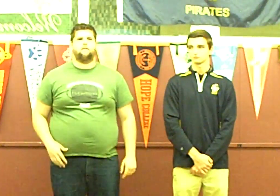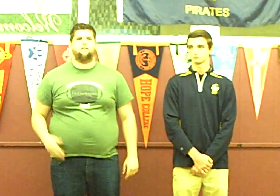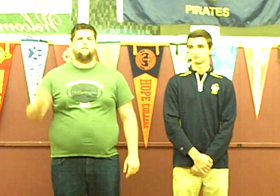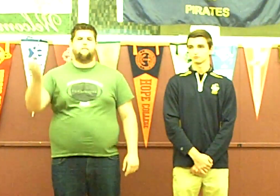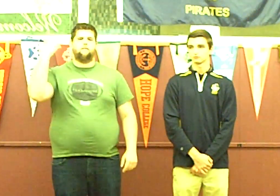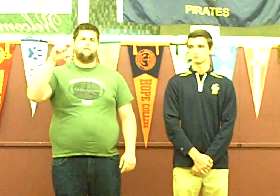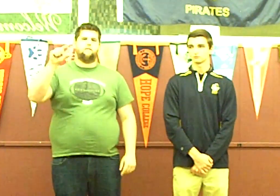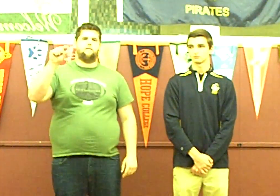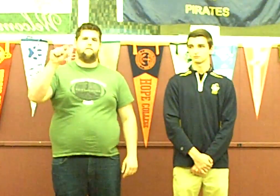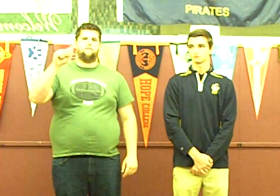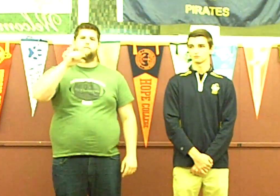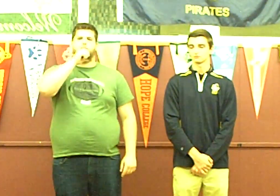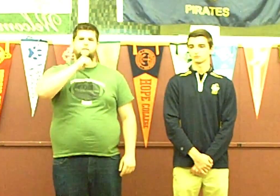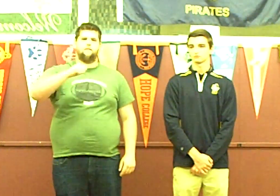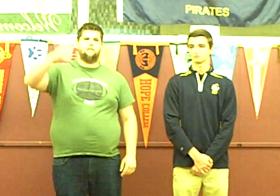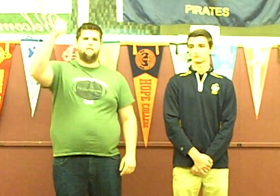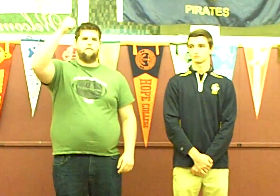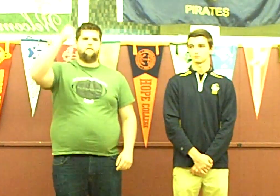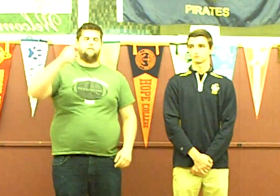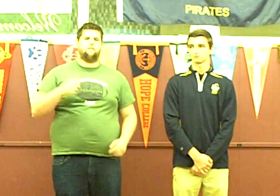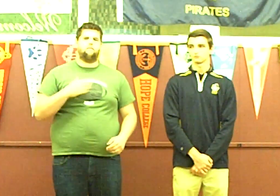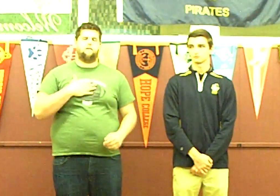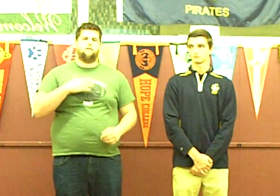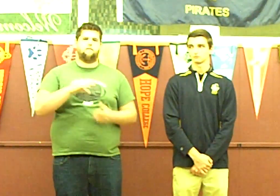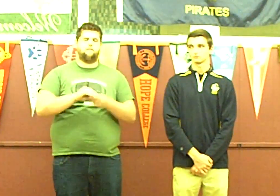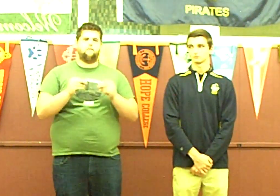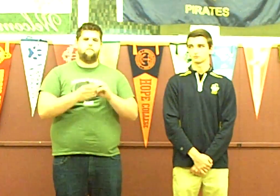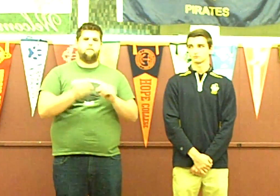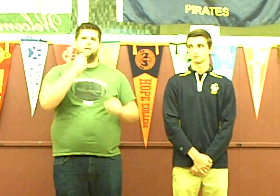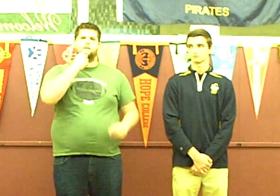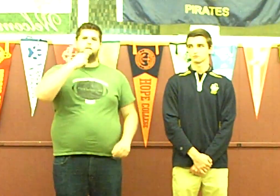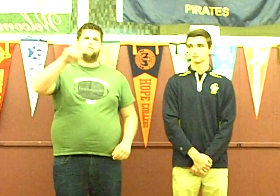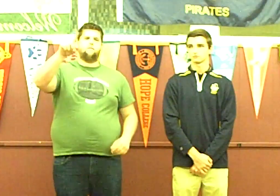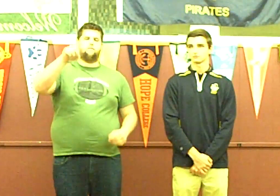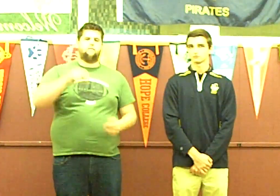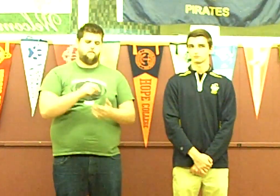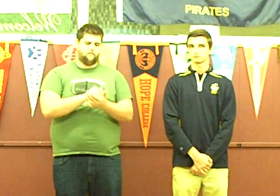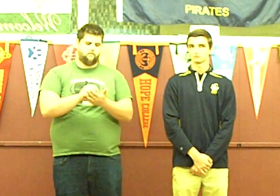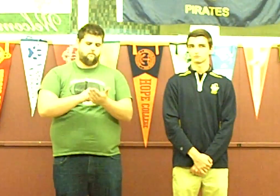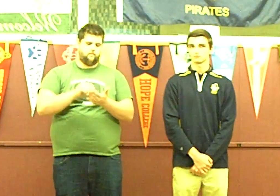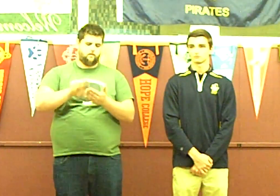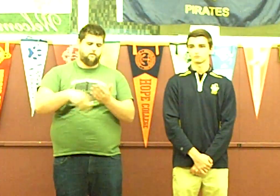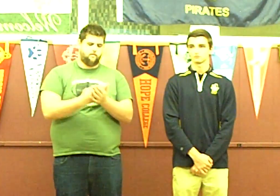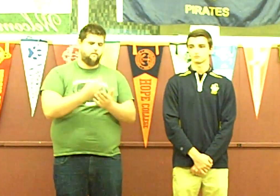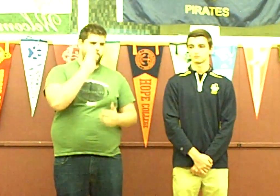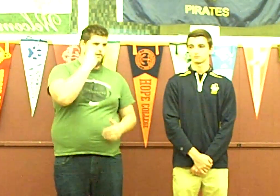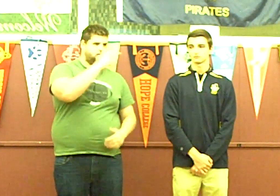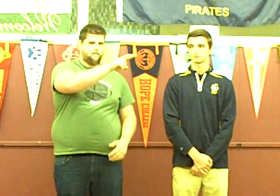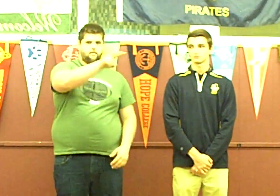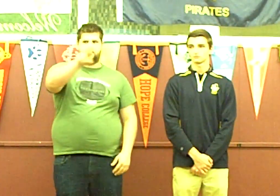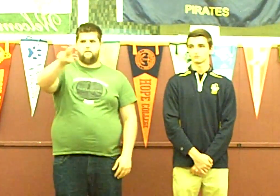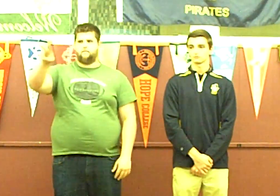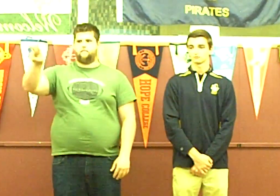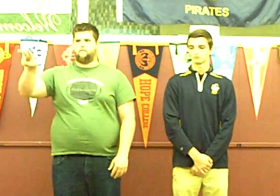later. Once I was twenty years old, my story got told. I was writing about everything I saw before